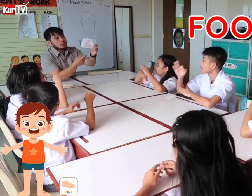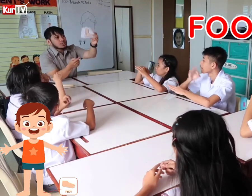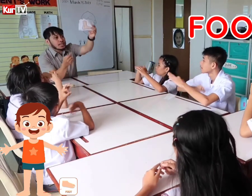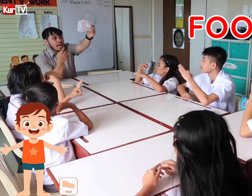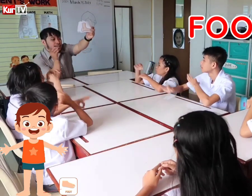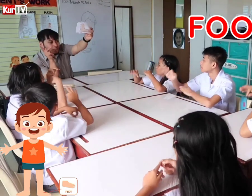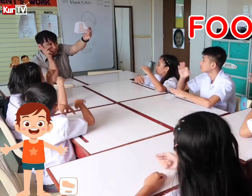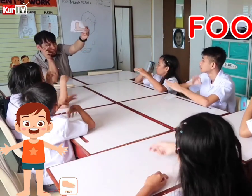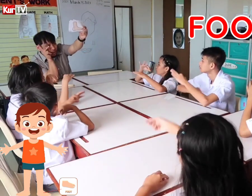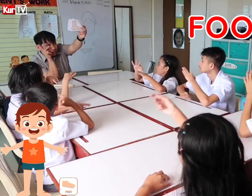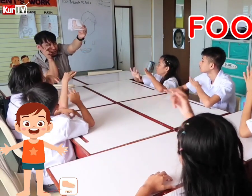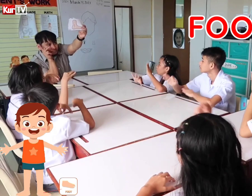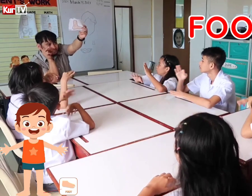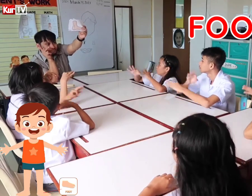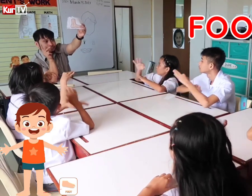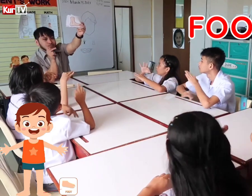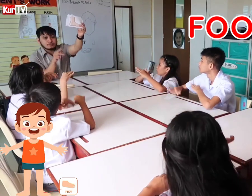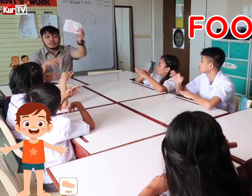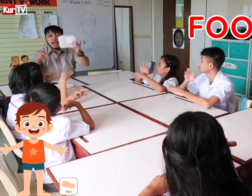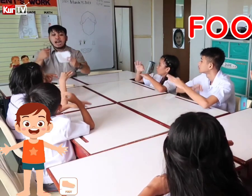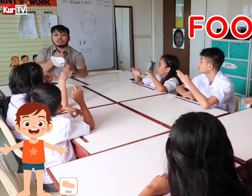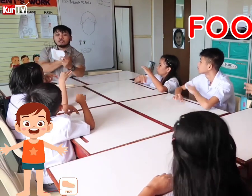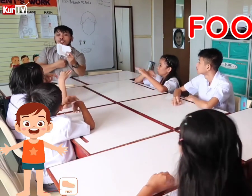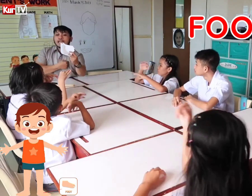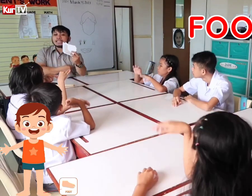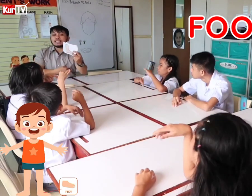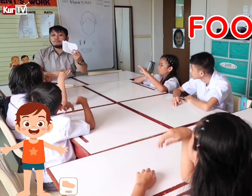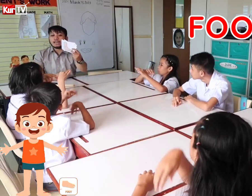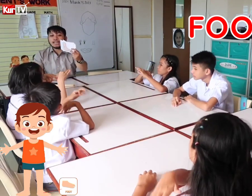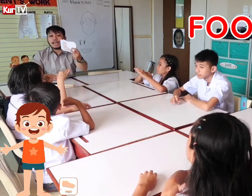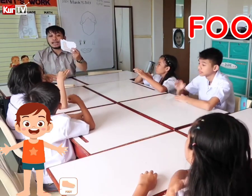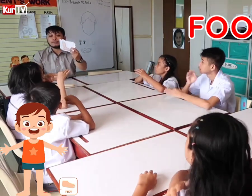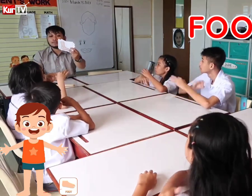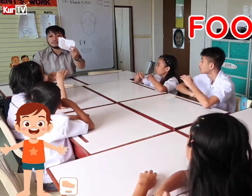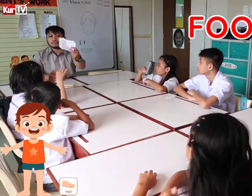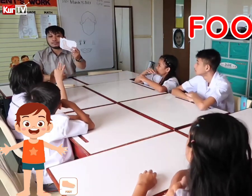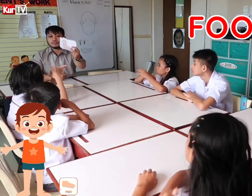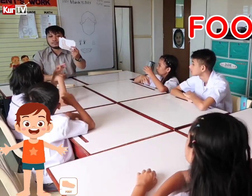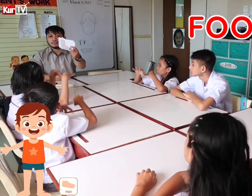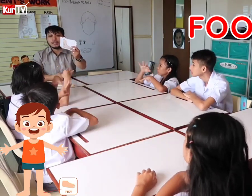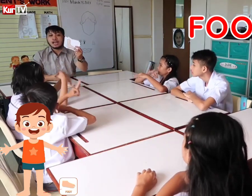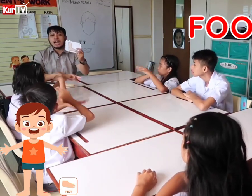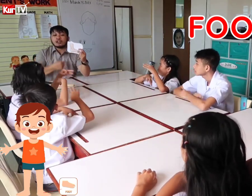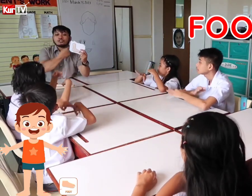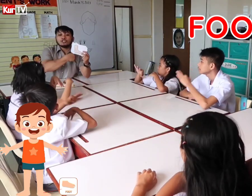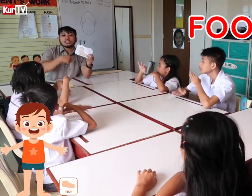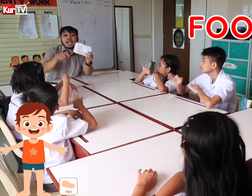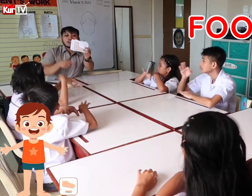do you sign? Kirby. How do you sign? Sabrina. How do you sign?